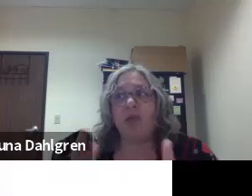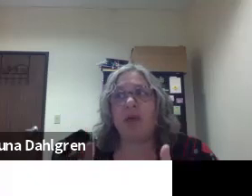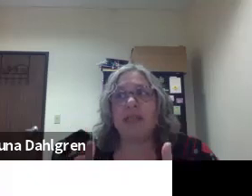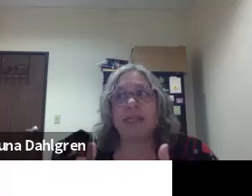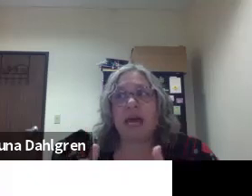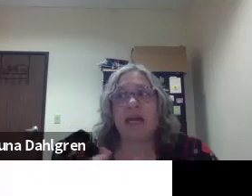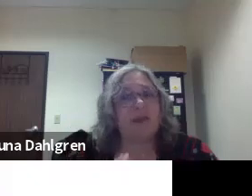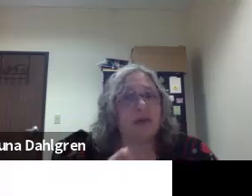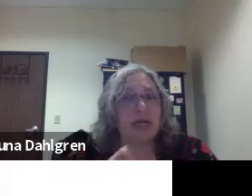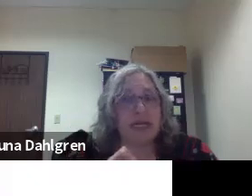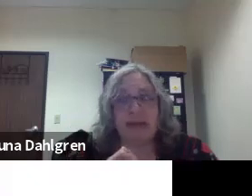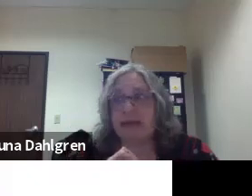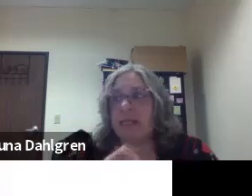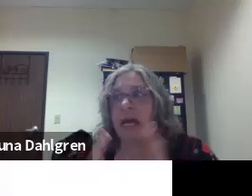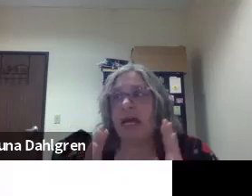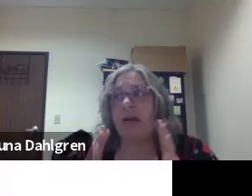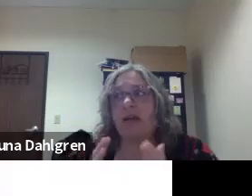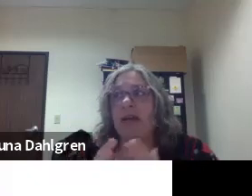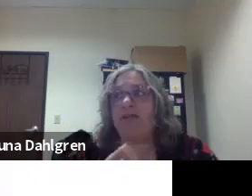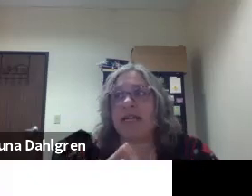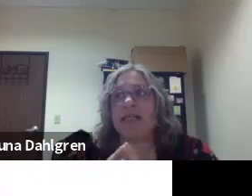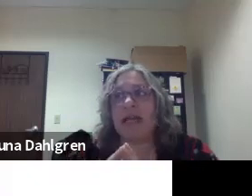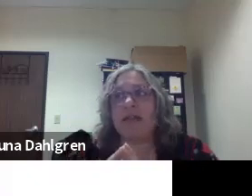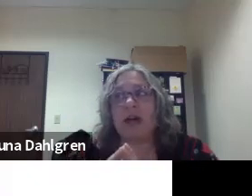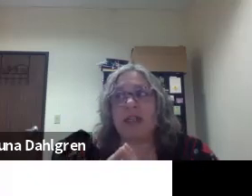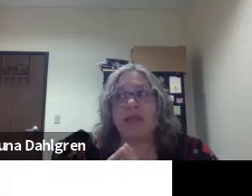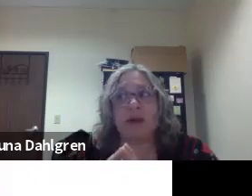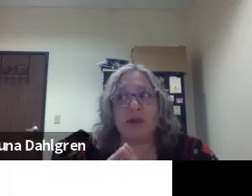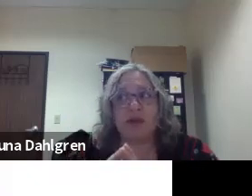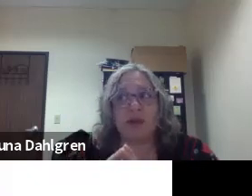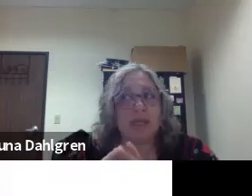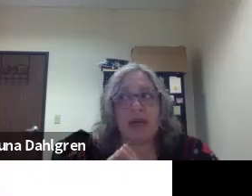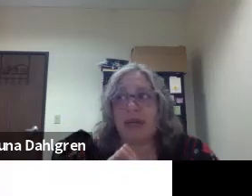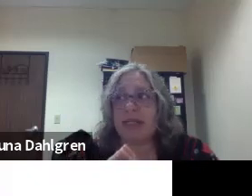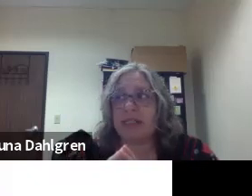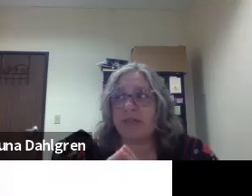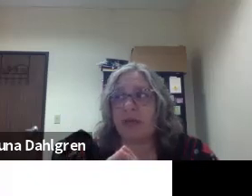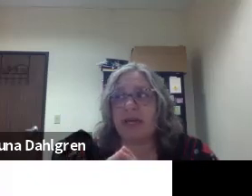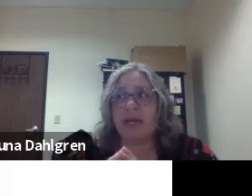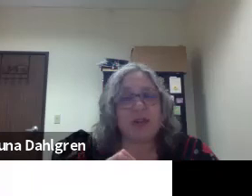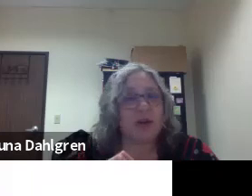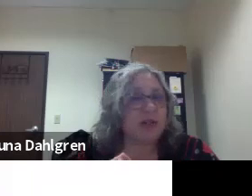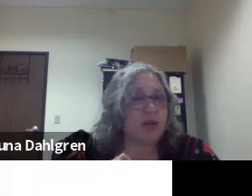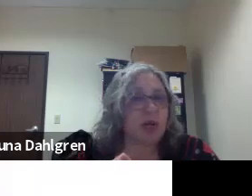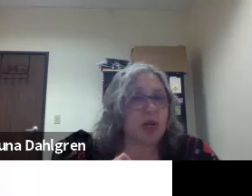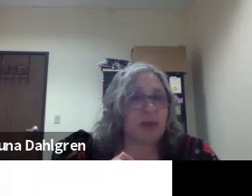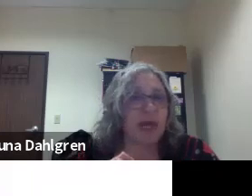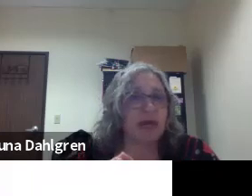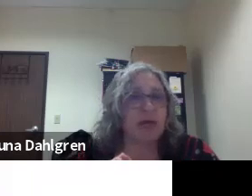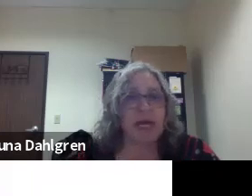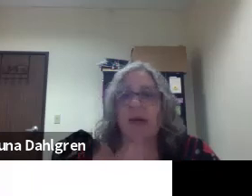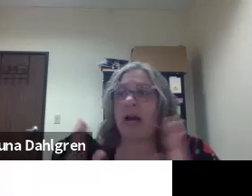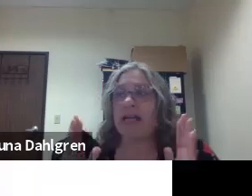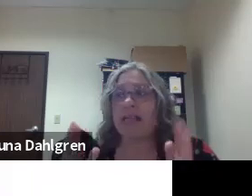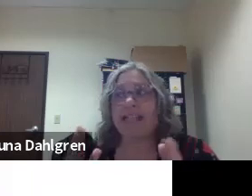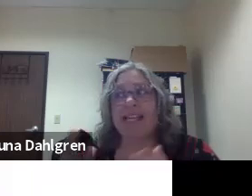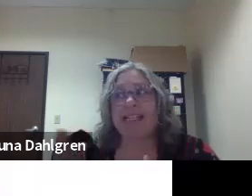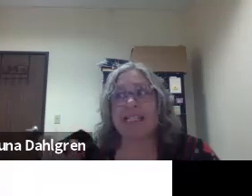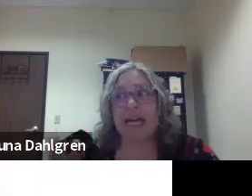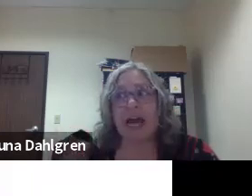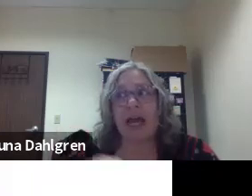So on one side, if you're looking at the slide, on the left-hand side, it talks about Social Security disability insurance, or what you might hear